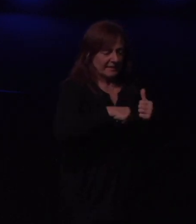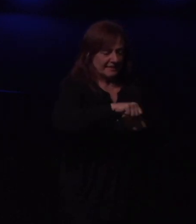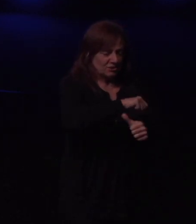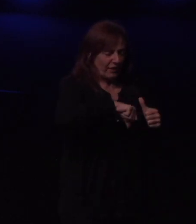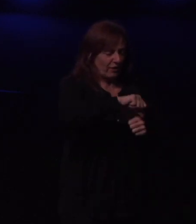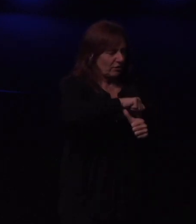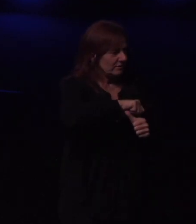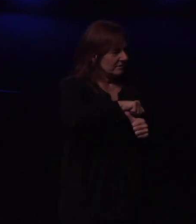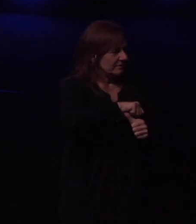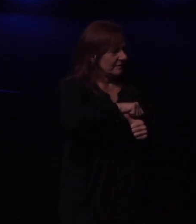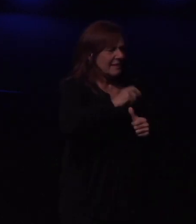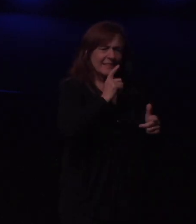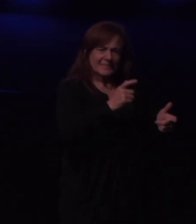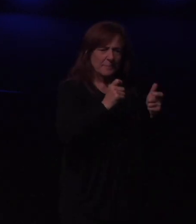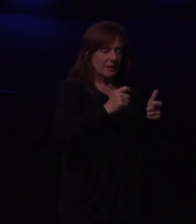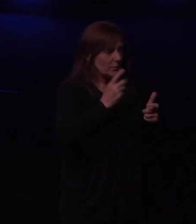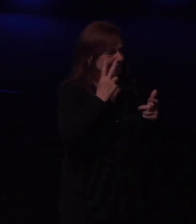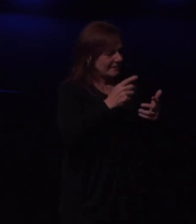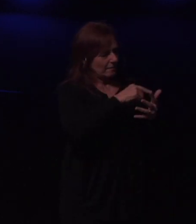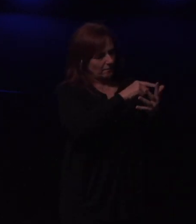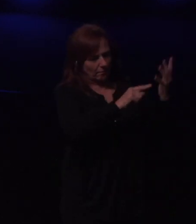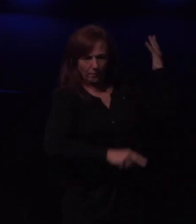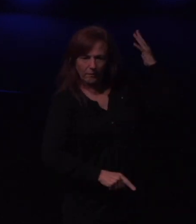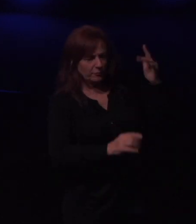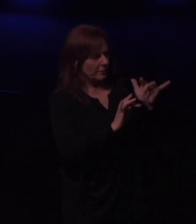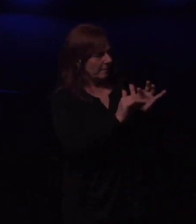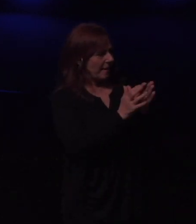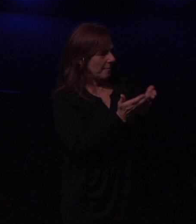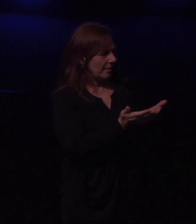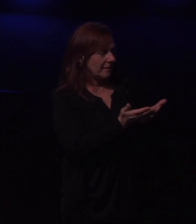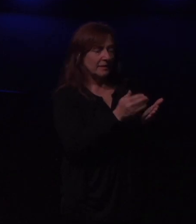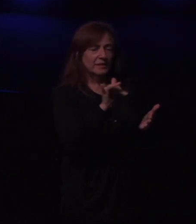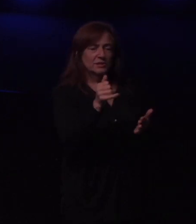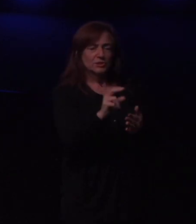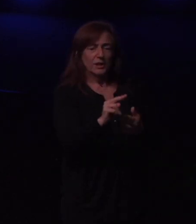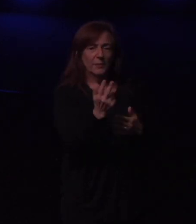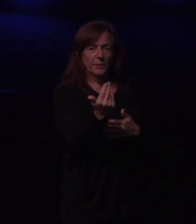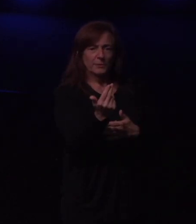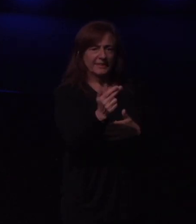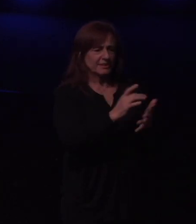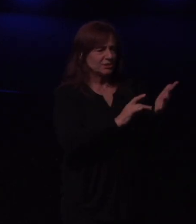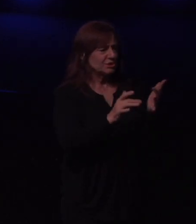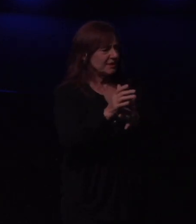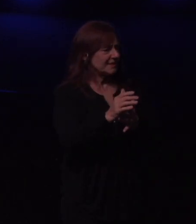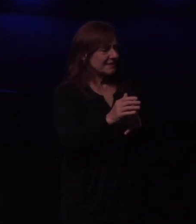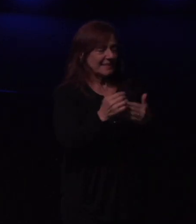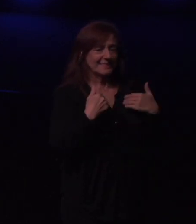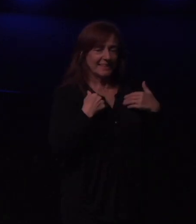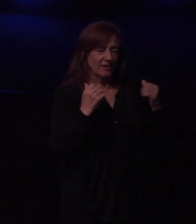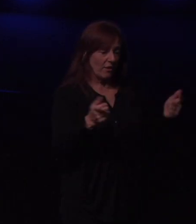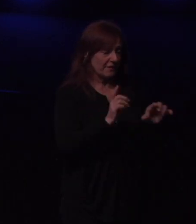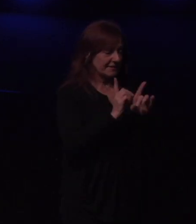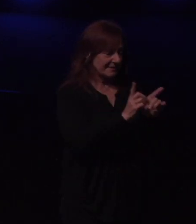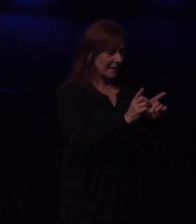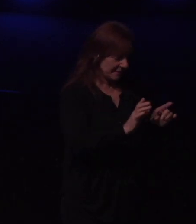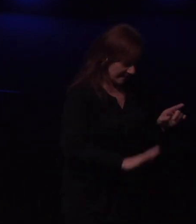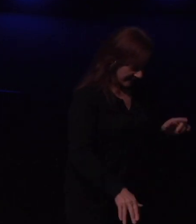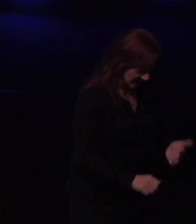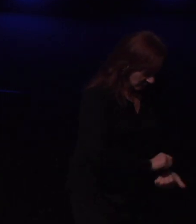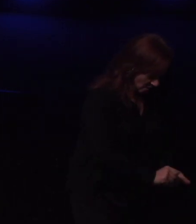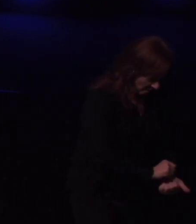this command is found throughout scripture. And in John 13, Jesus has just washed the disciples' feet, a